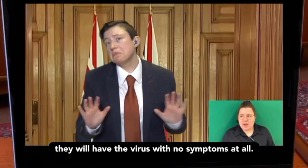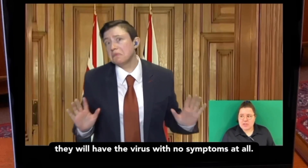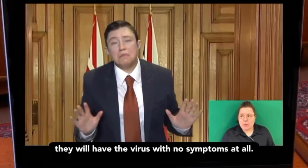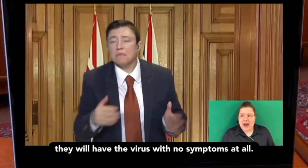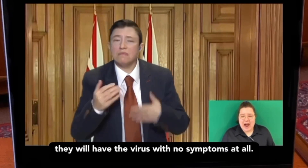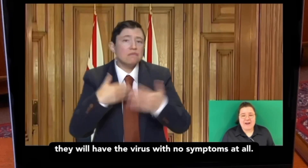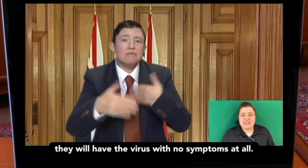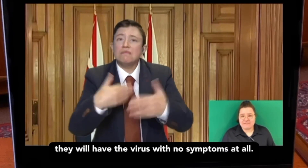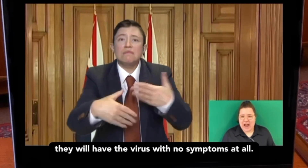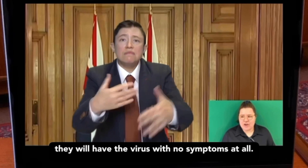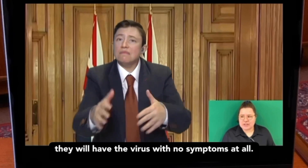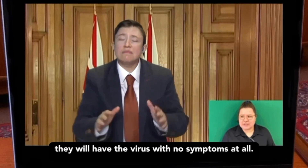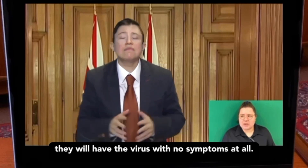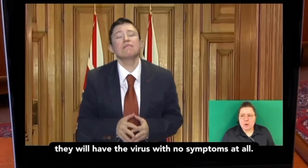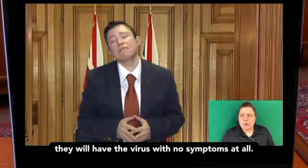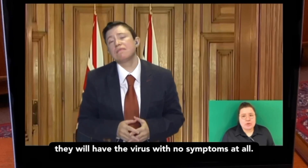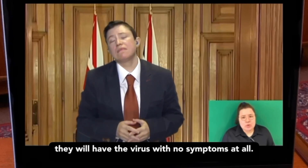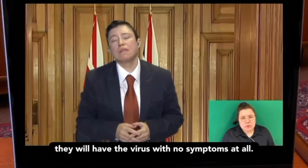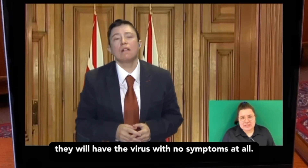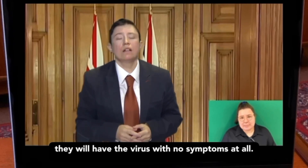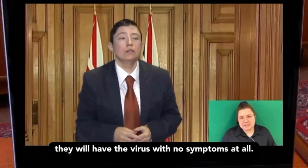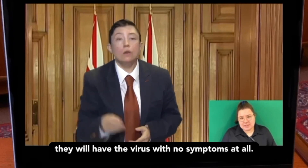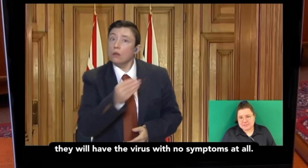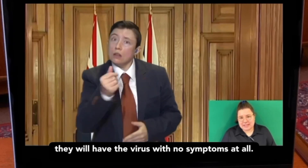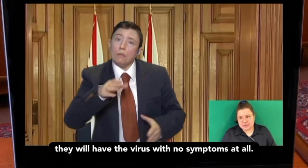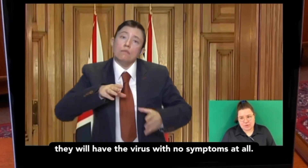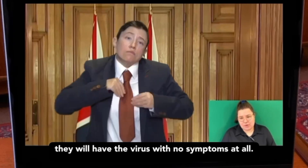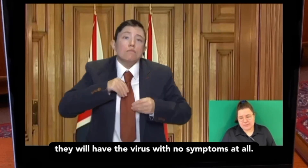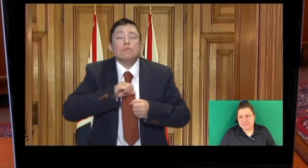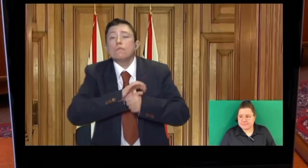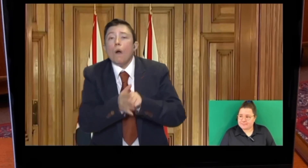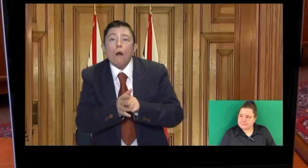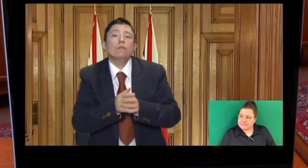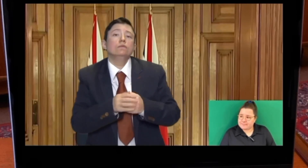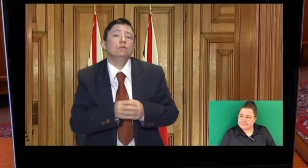I have the virus, but no symptoms at all.